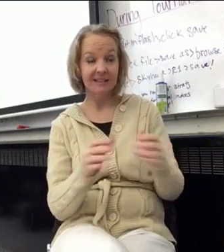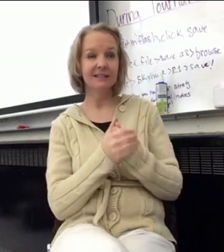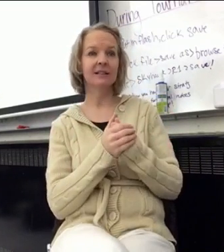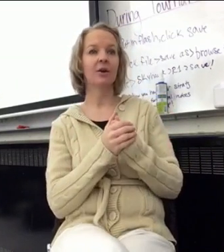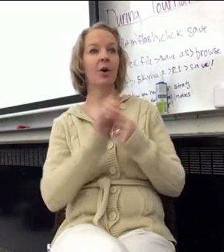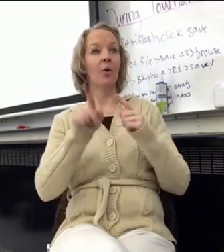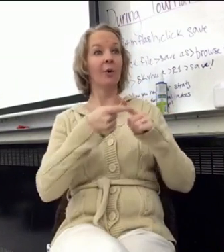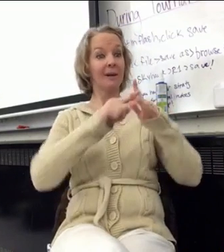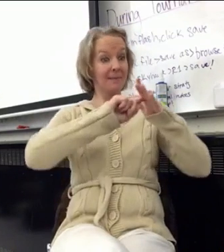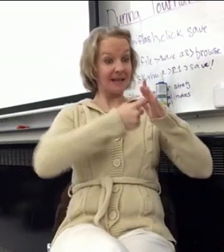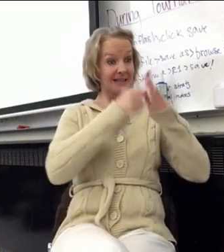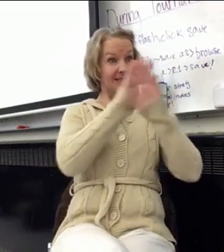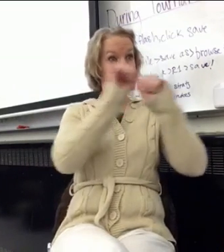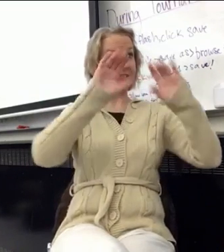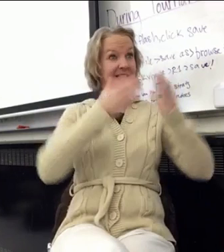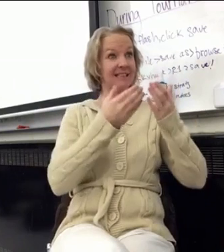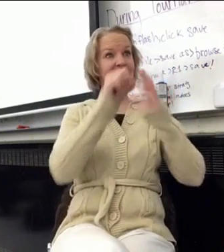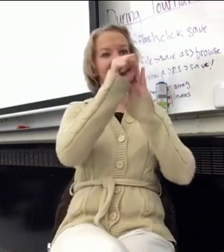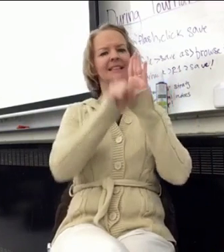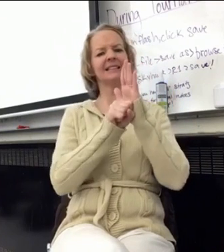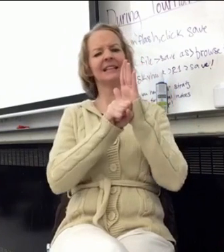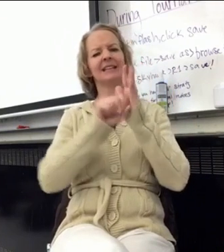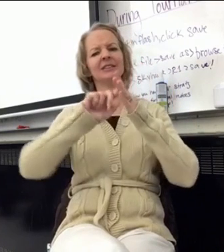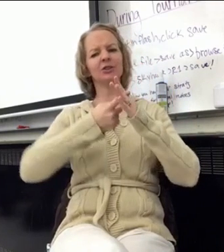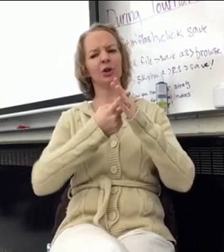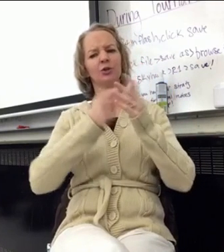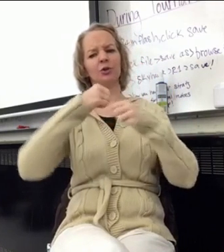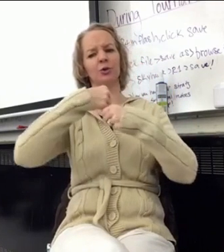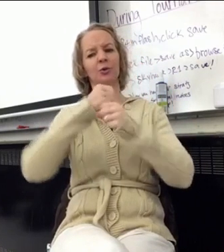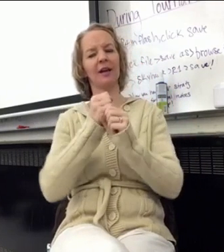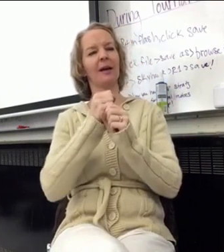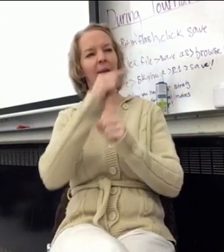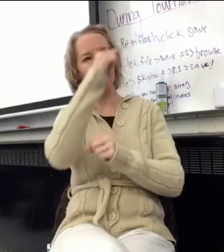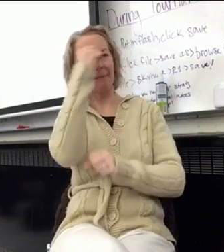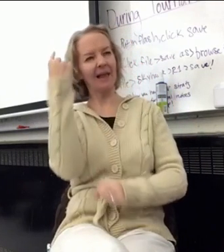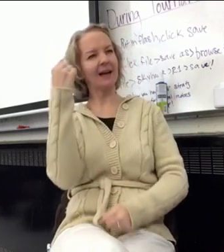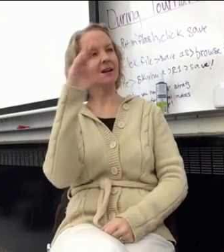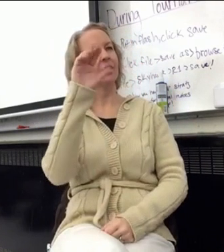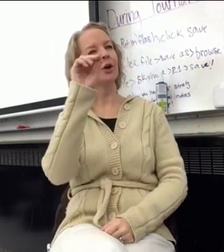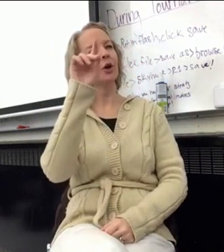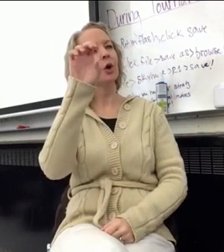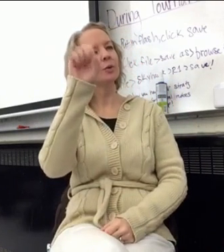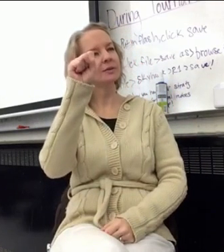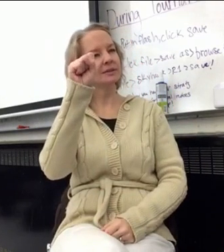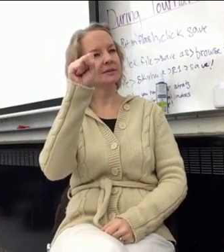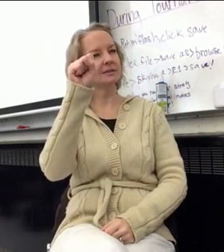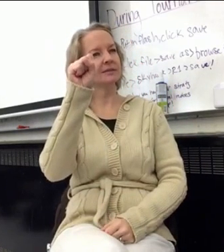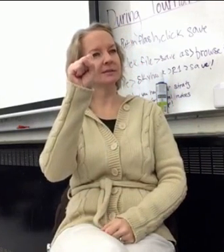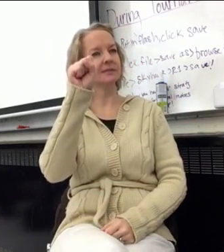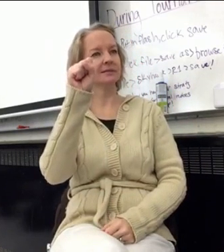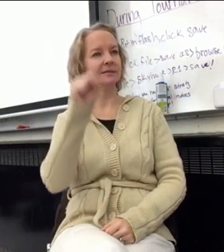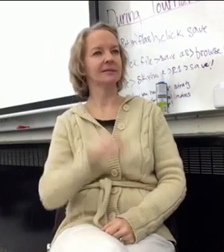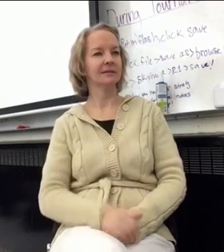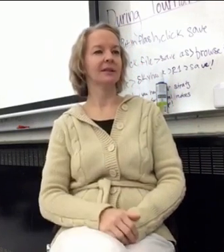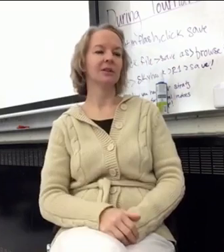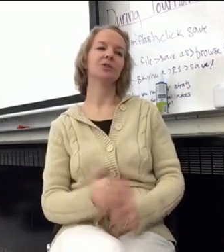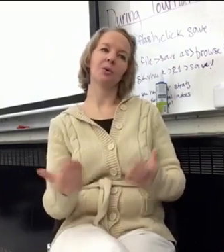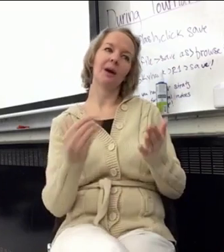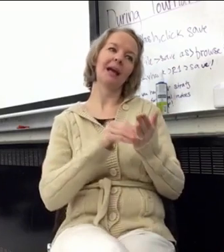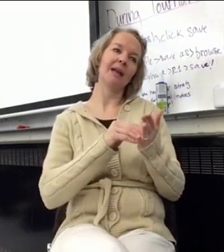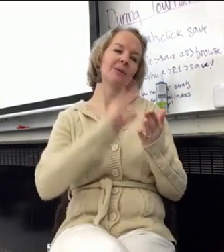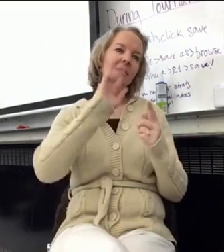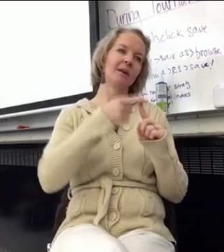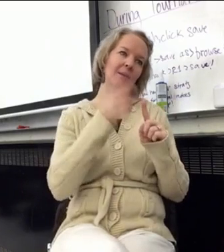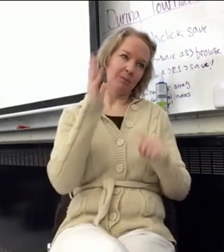his presidency, states begin to create those black codes. So if you will star those black codes, which again we've talked